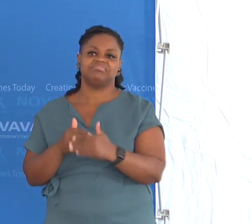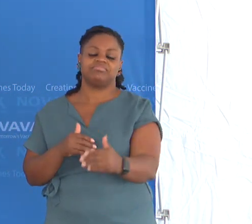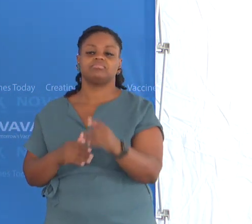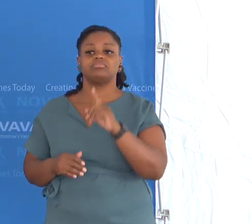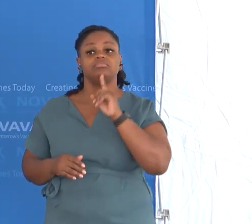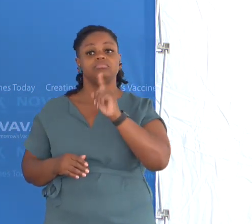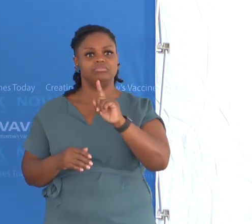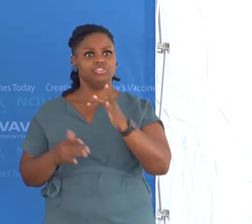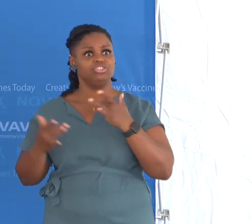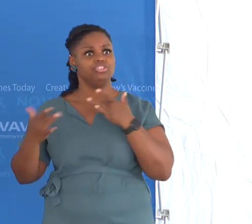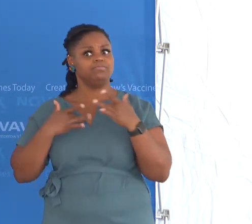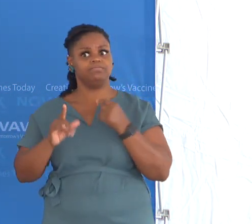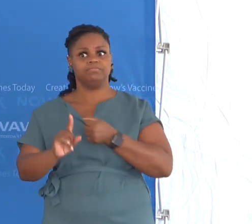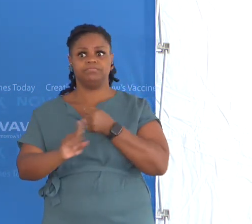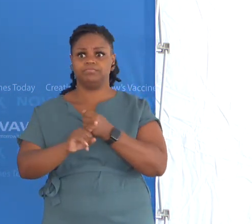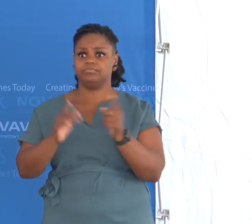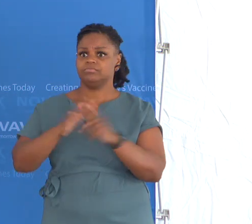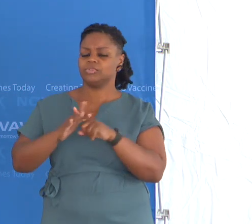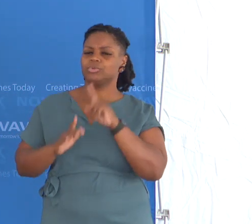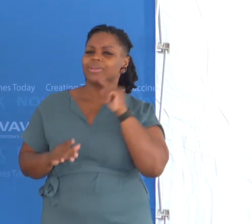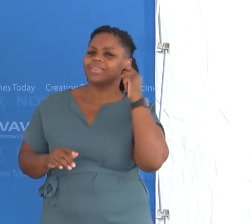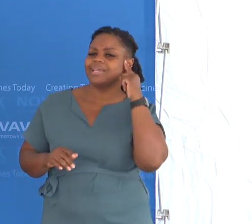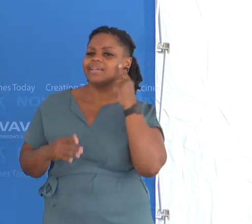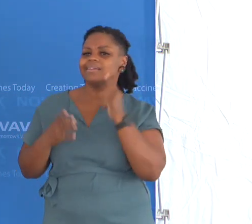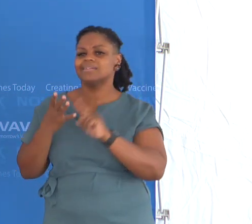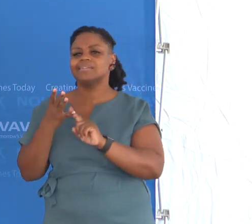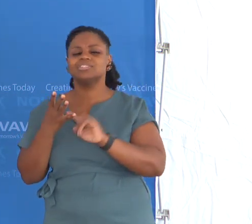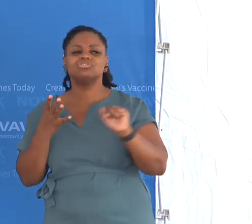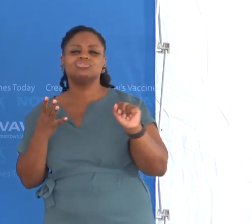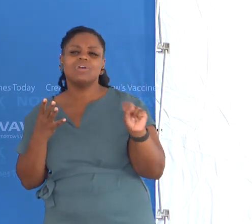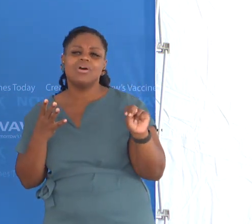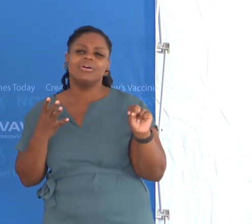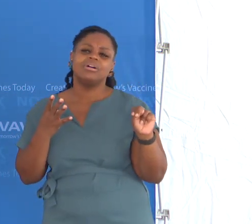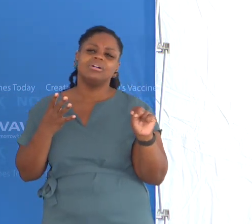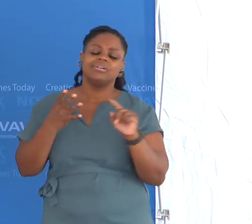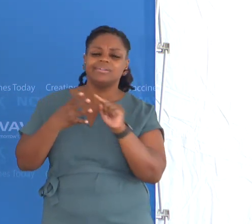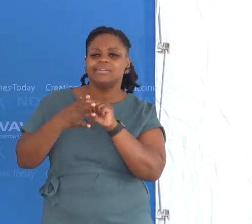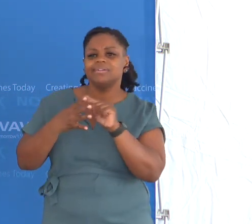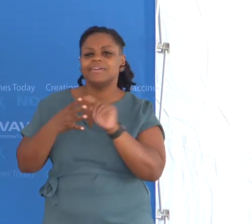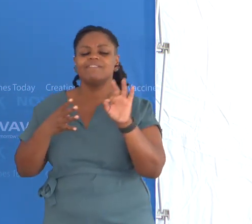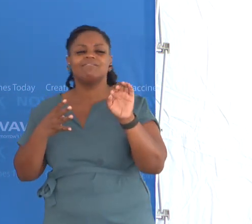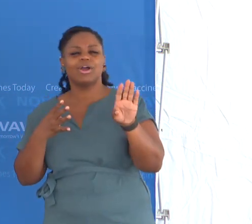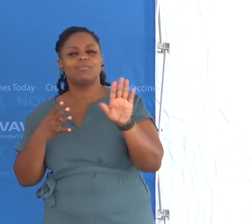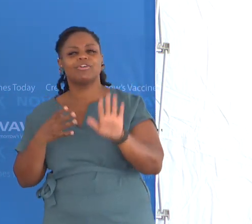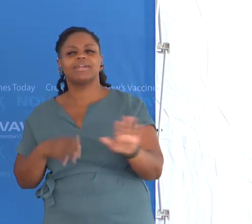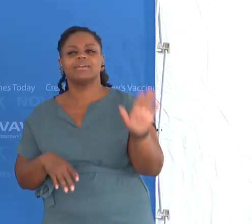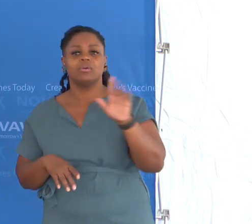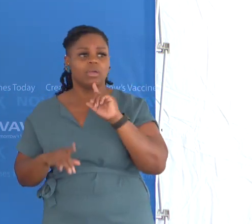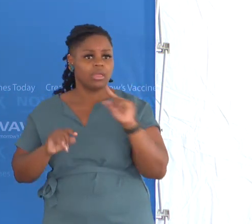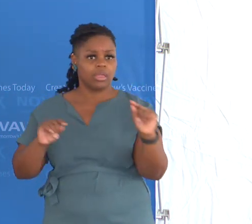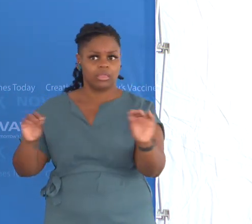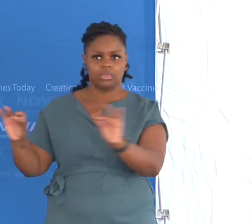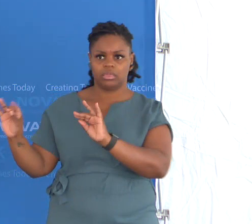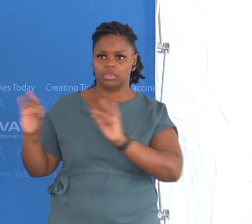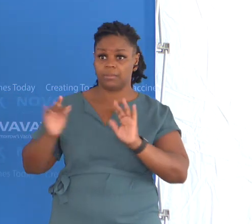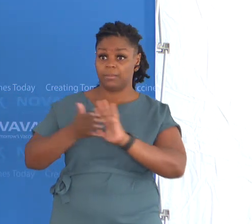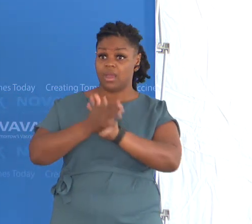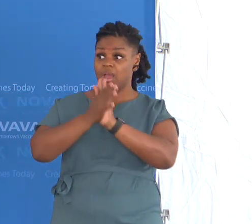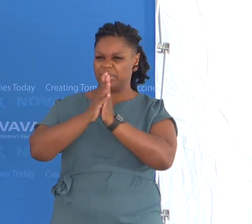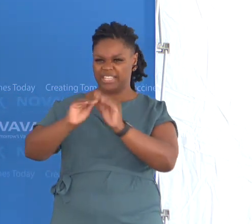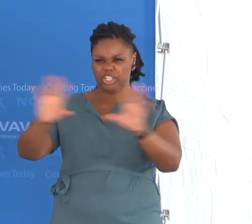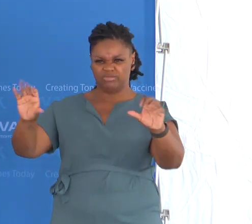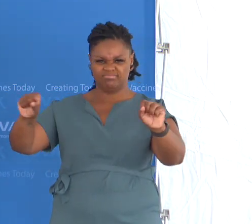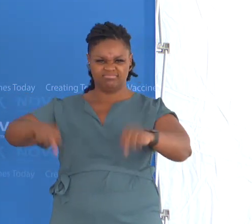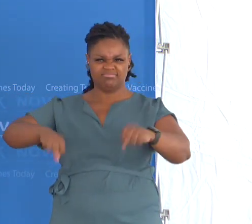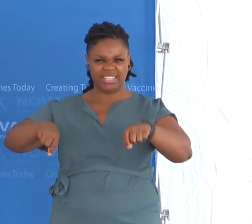was sometime I think in late January or February, that it kept circulating, and it became clear that it was going to go somewhere. And I